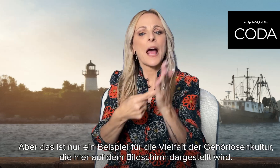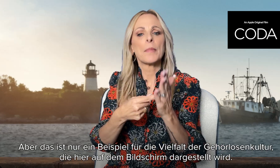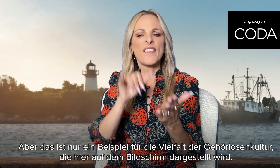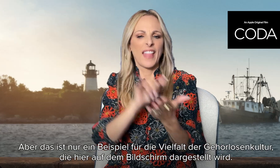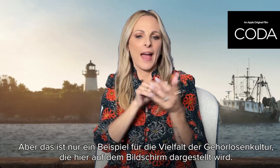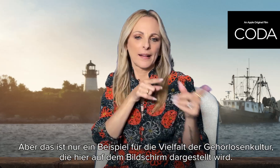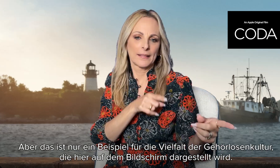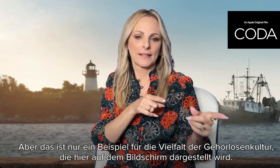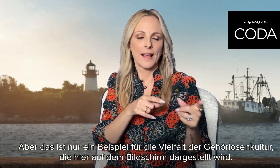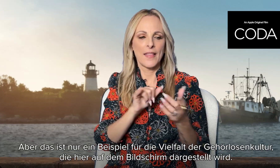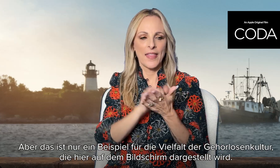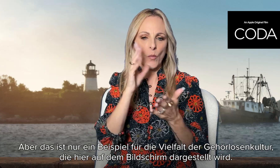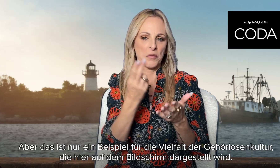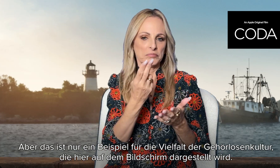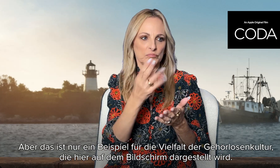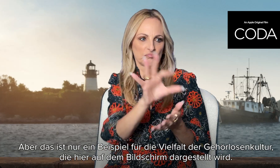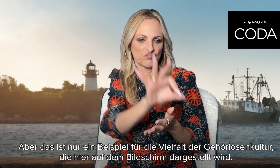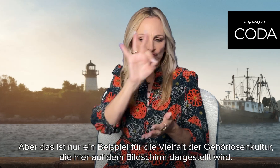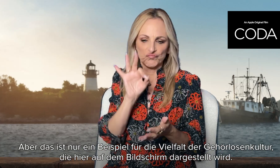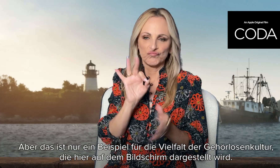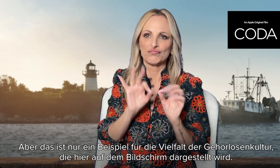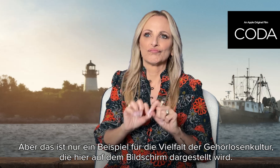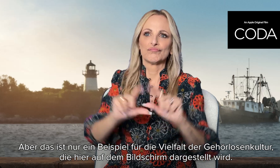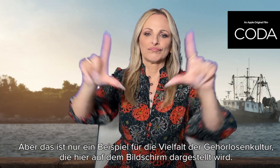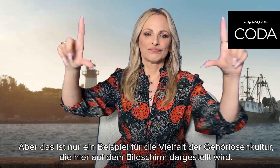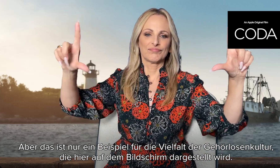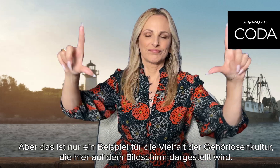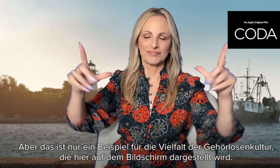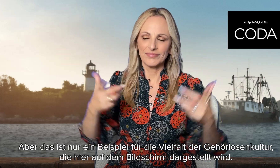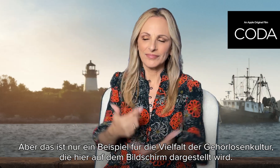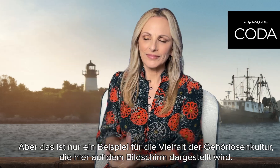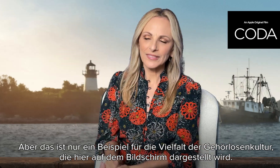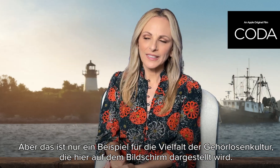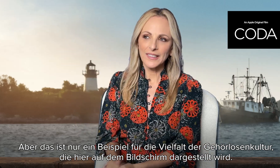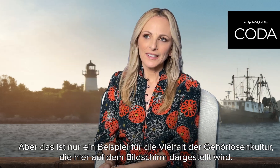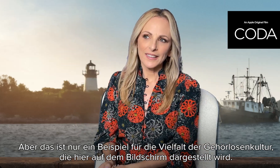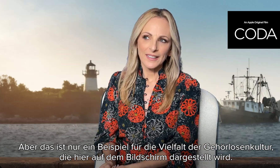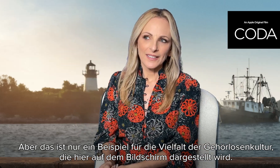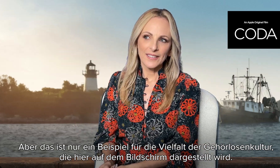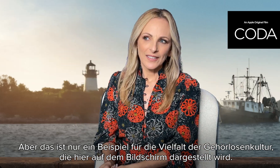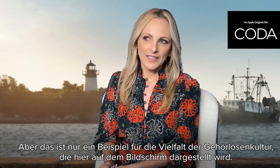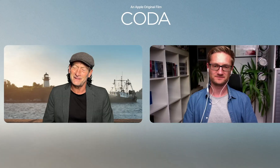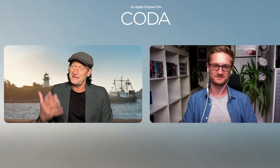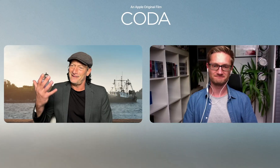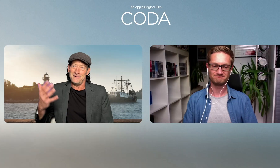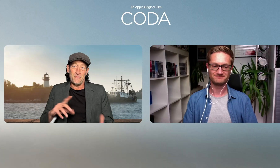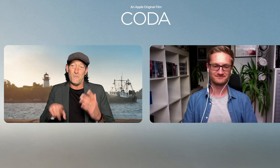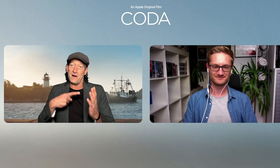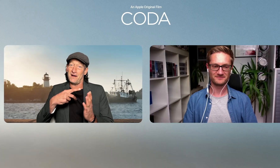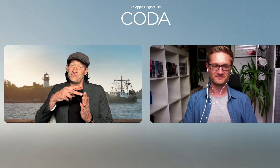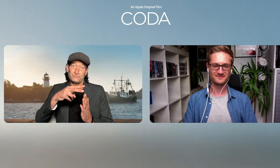life. But it's just one example of the richness of deaf culture being portrayed on the screen.